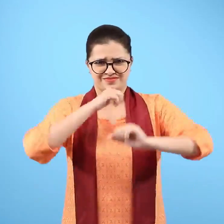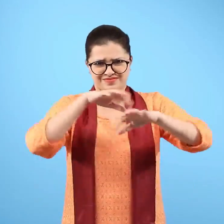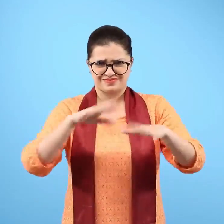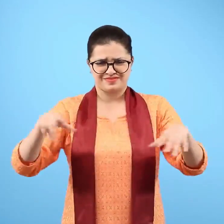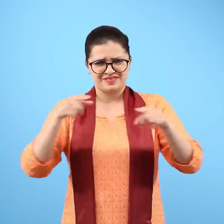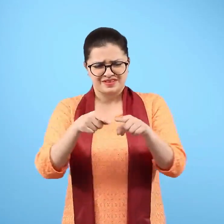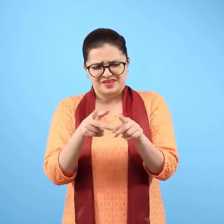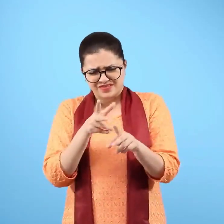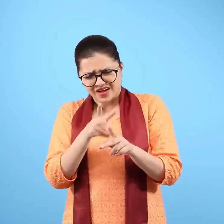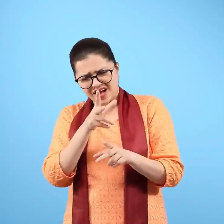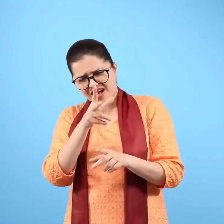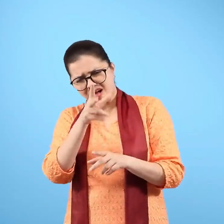The sea looks endless.